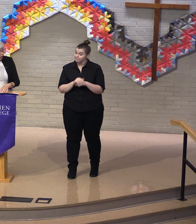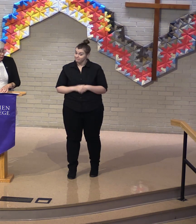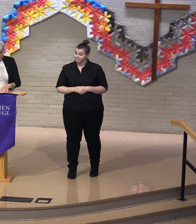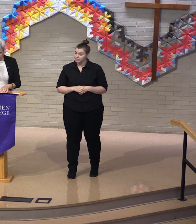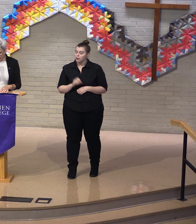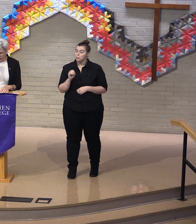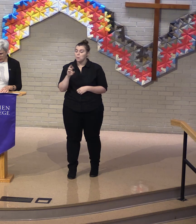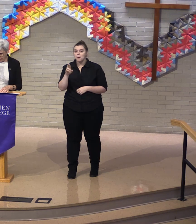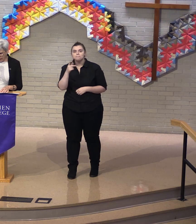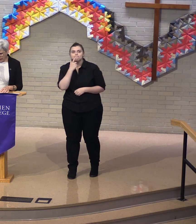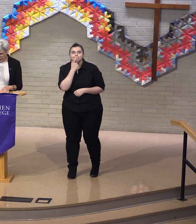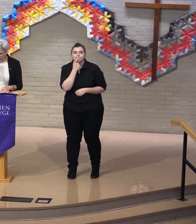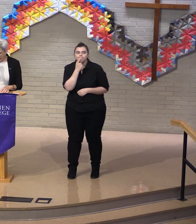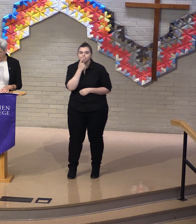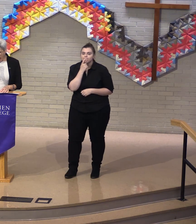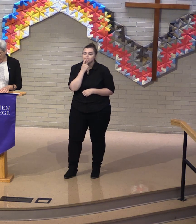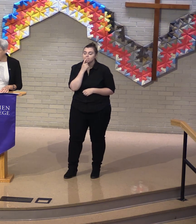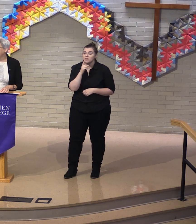Or